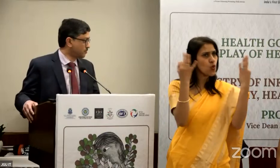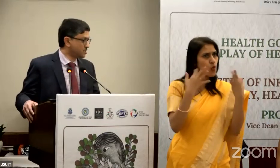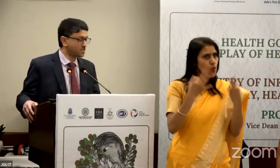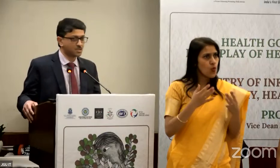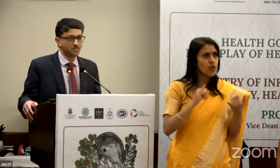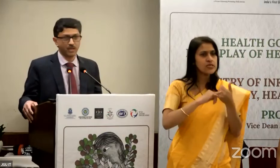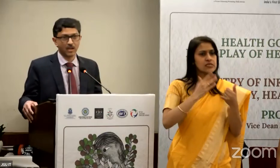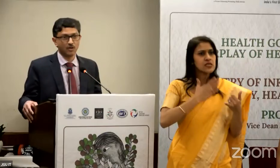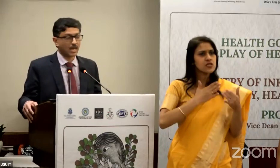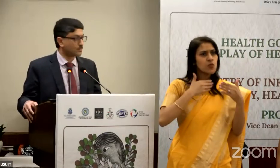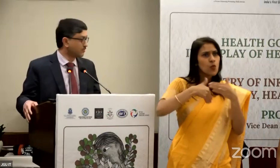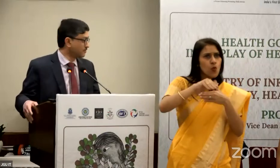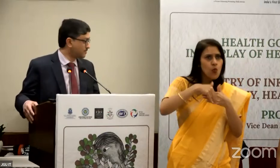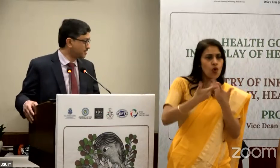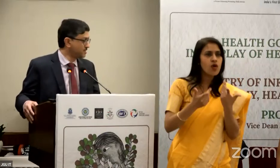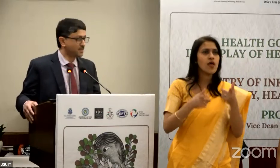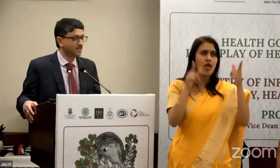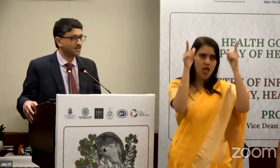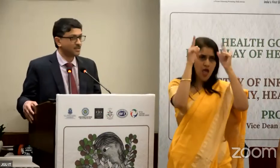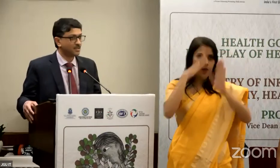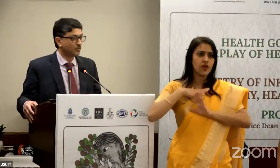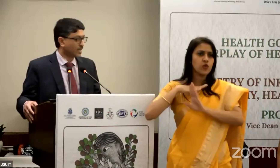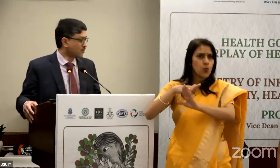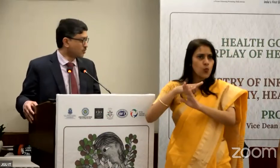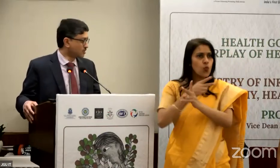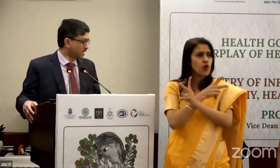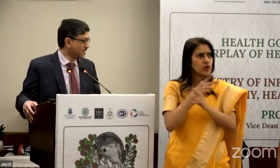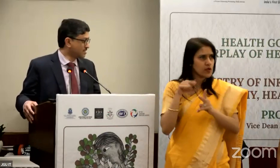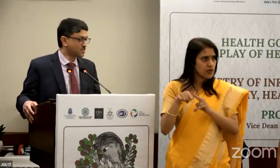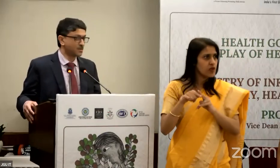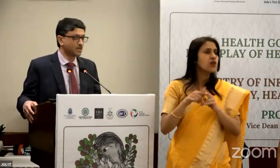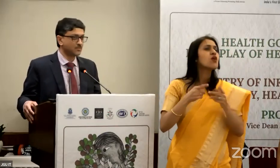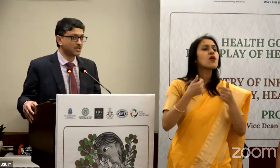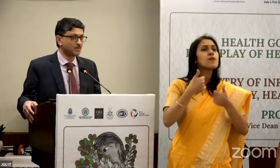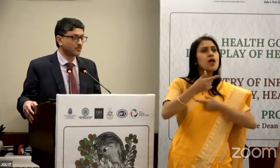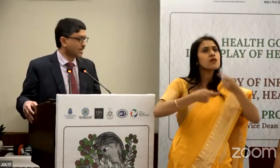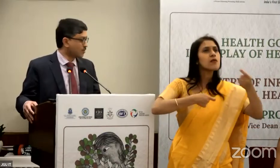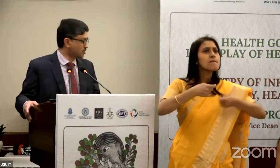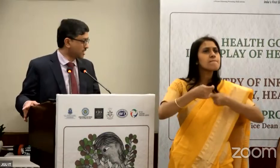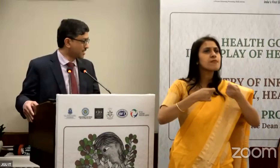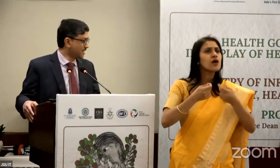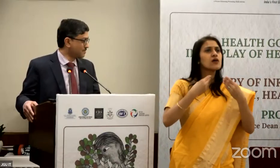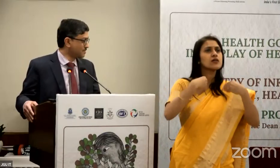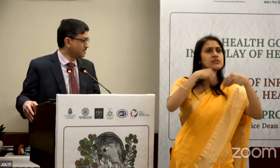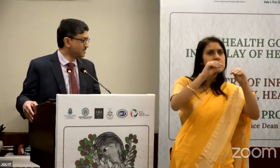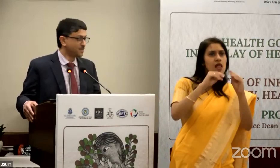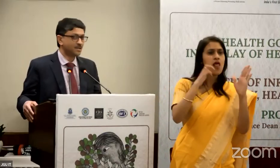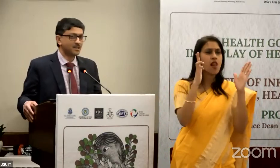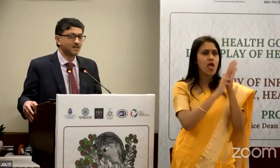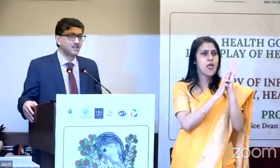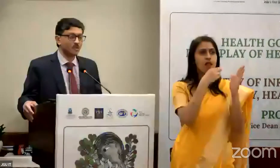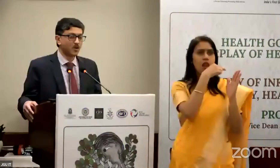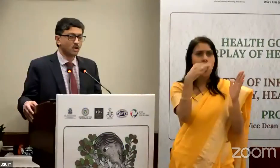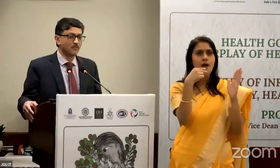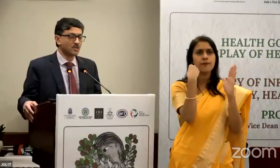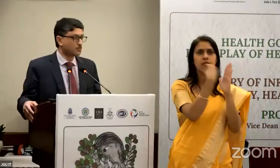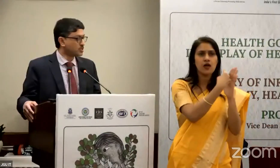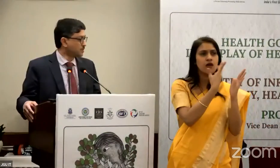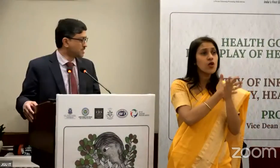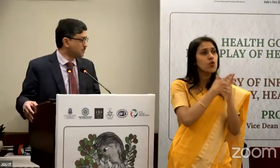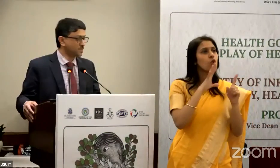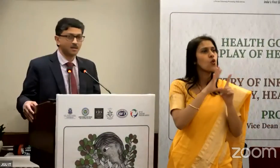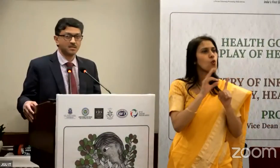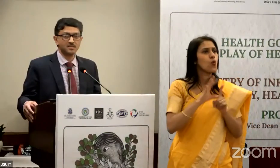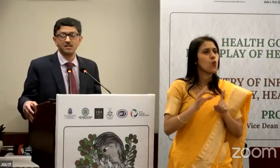sustainable food system, we have got animal welfare, we have got trade and sustainable development, we have got trade and labor. We have got every